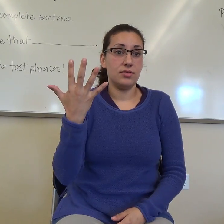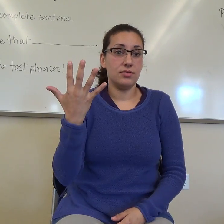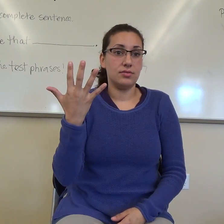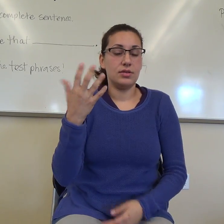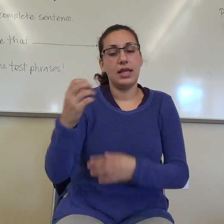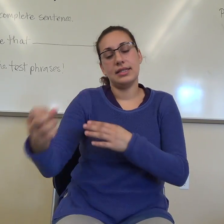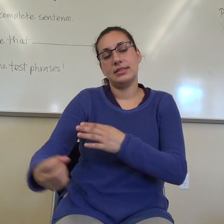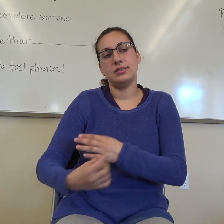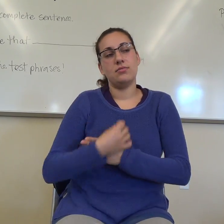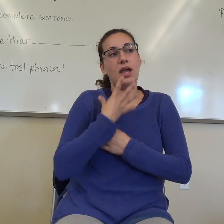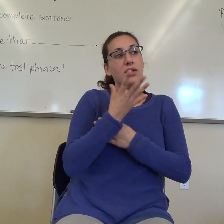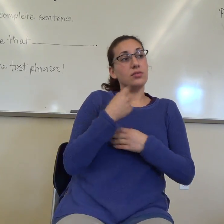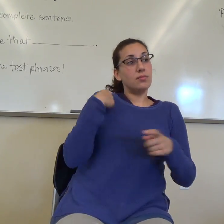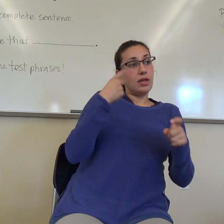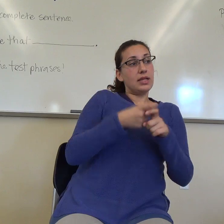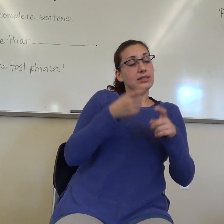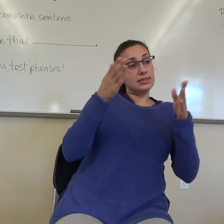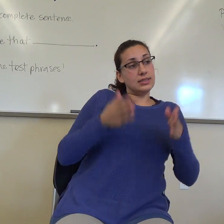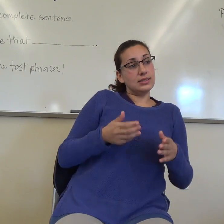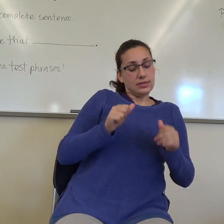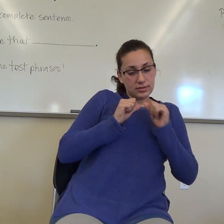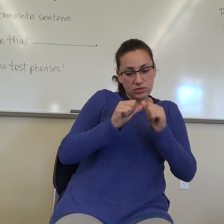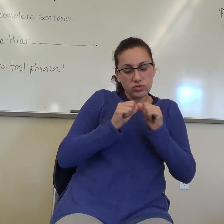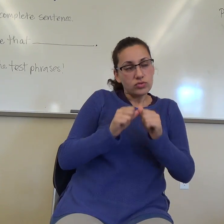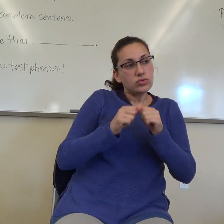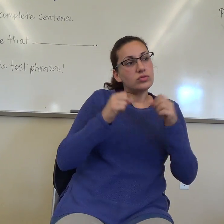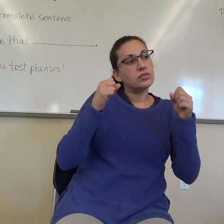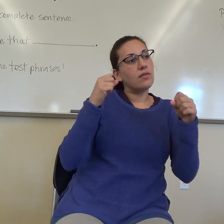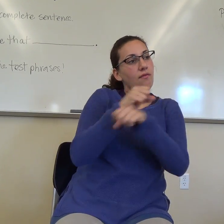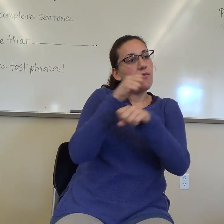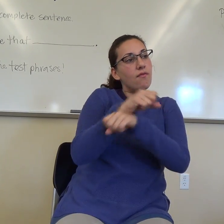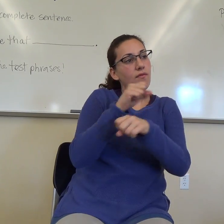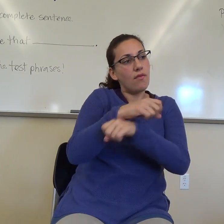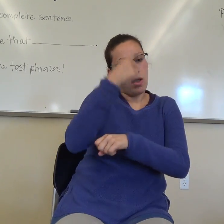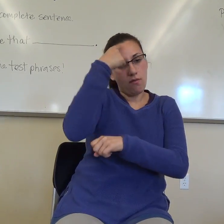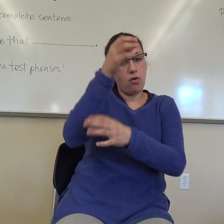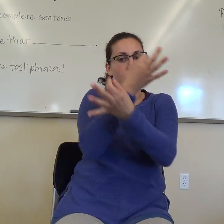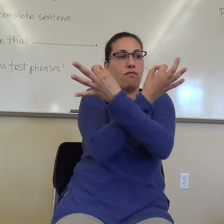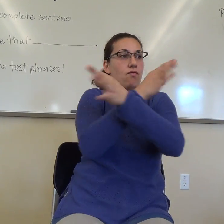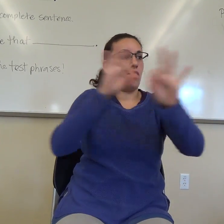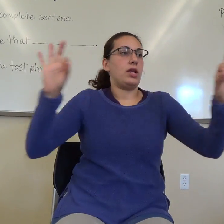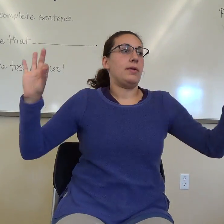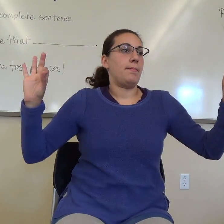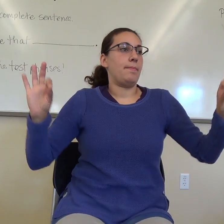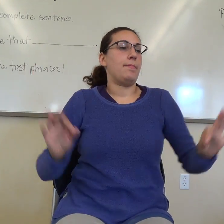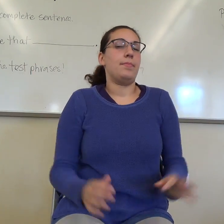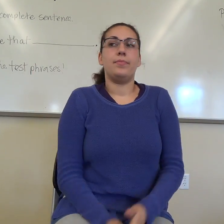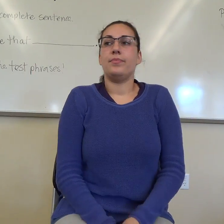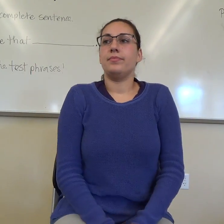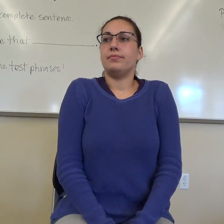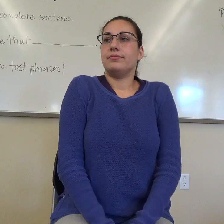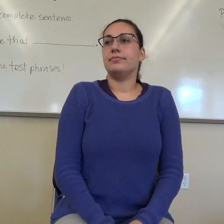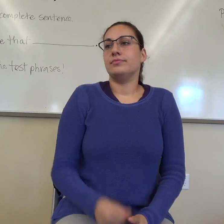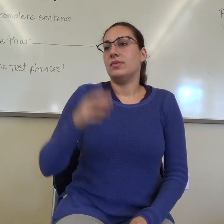the Mexicans to keep on fighting for their freedom against the French. That's what was missing.